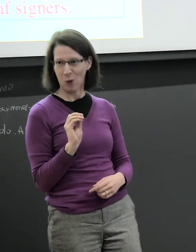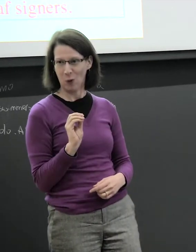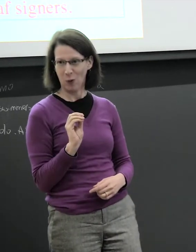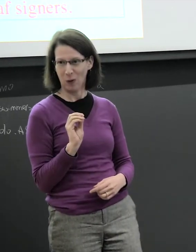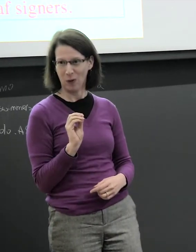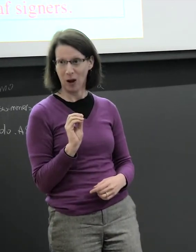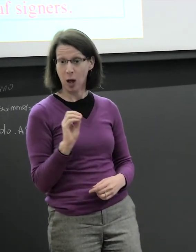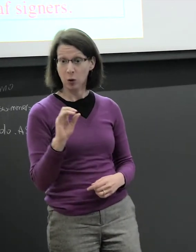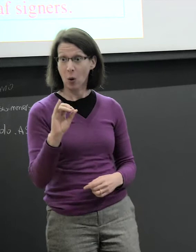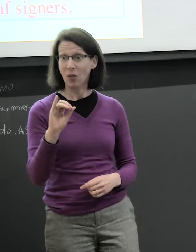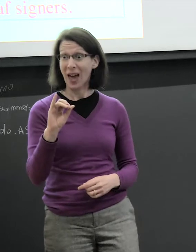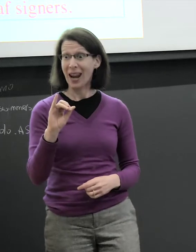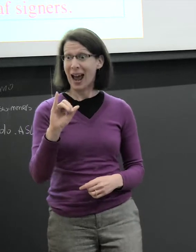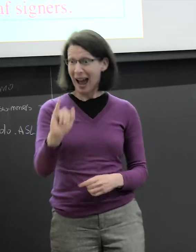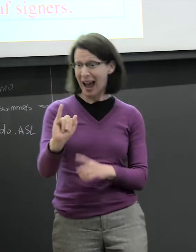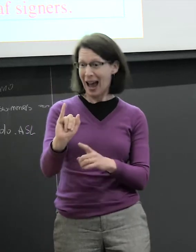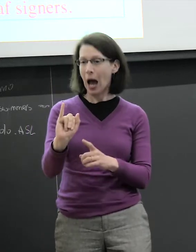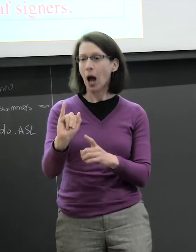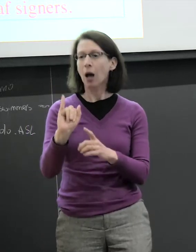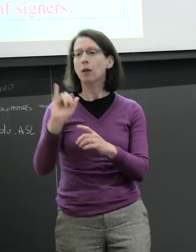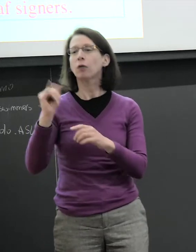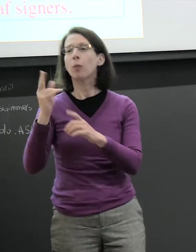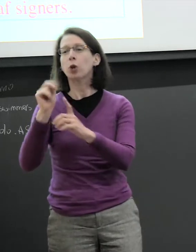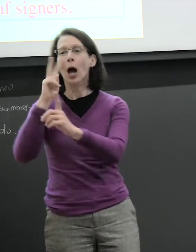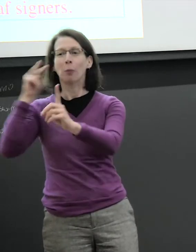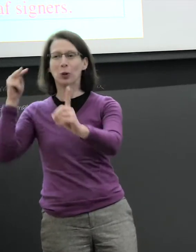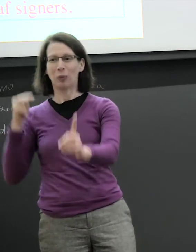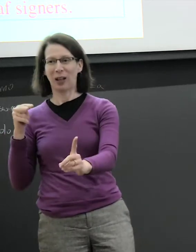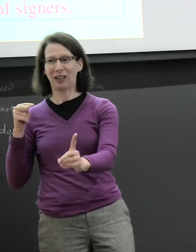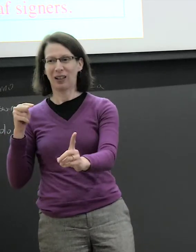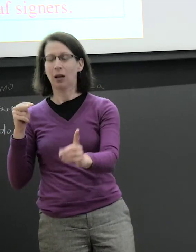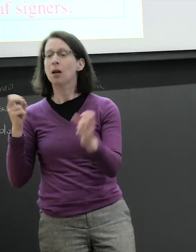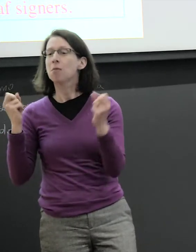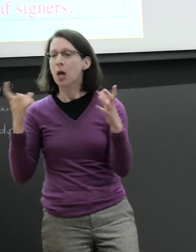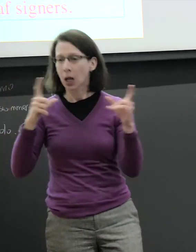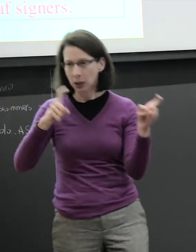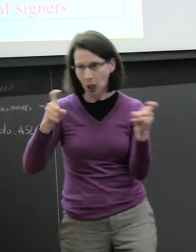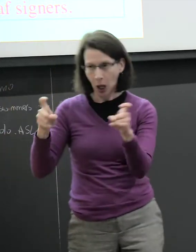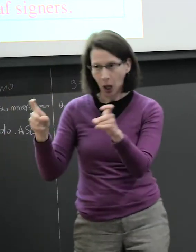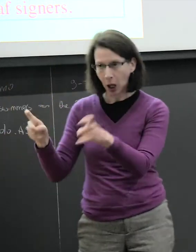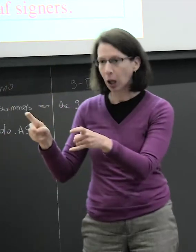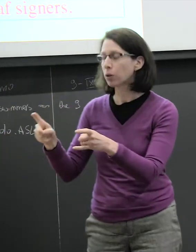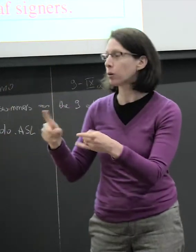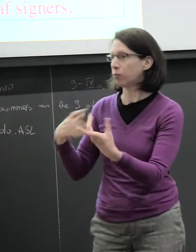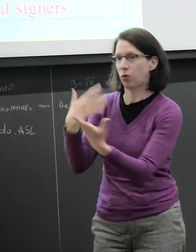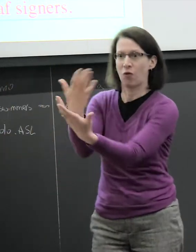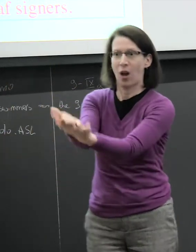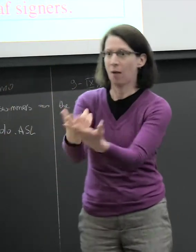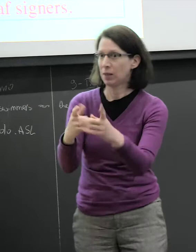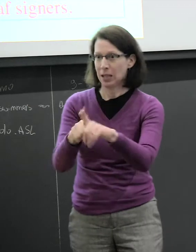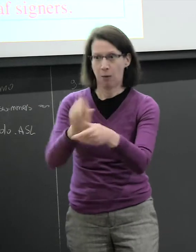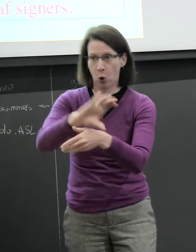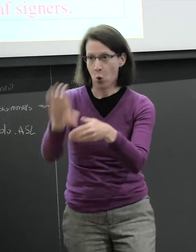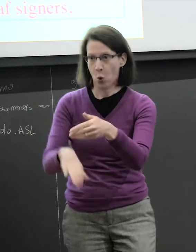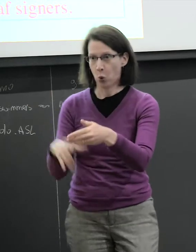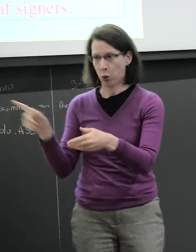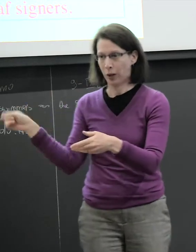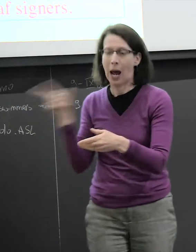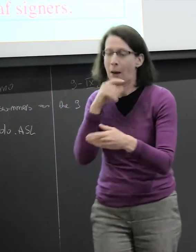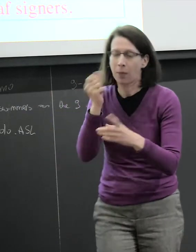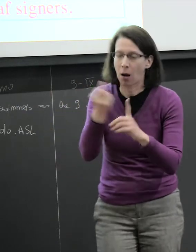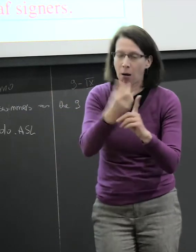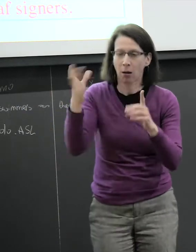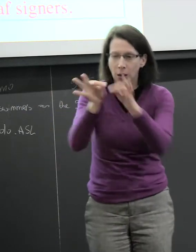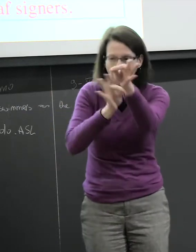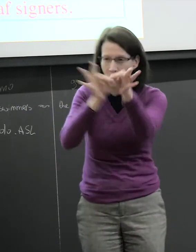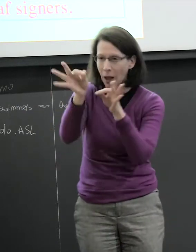John's perspective. Okay, there's all sorts of tests that converge on this conclusion. Here I'm not giving you a example. And so the question